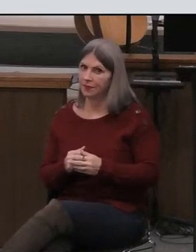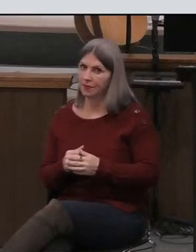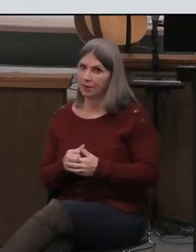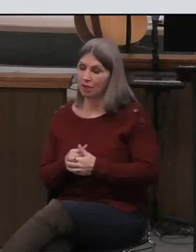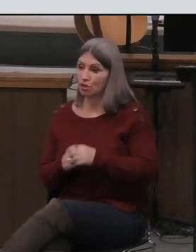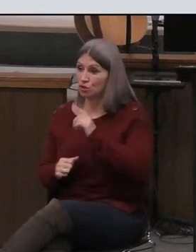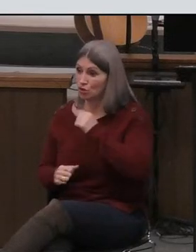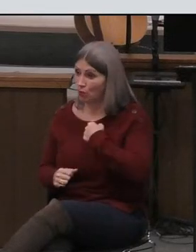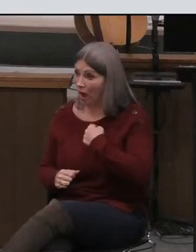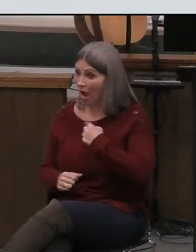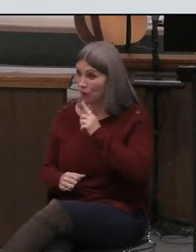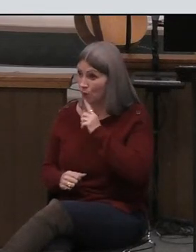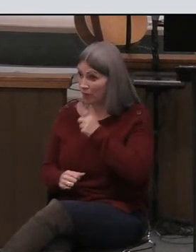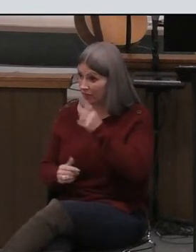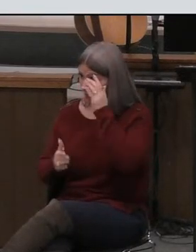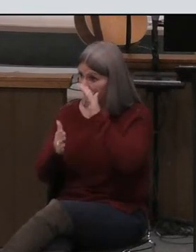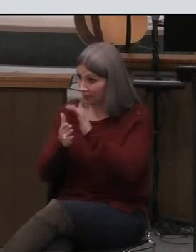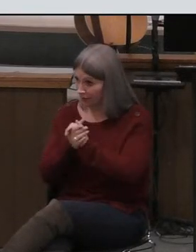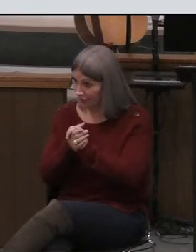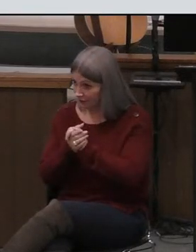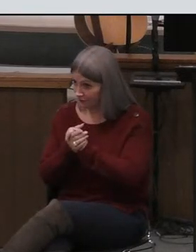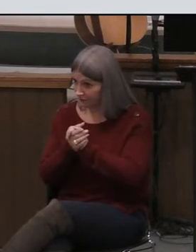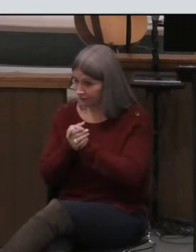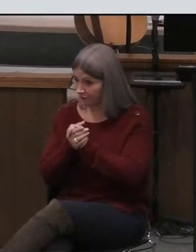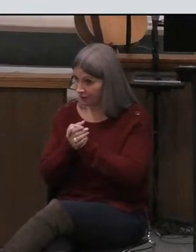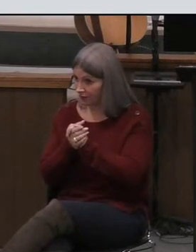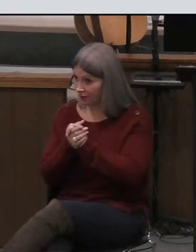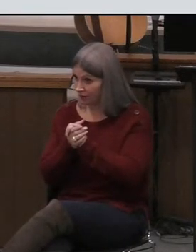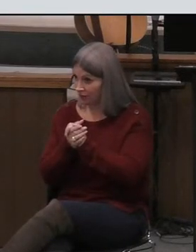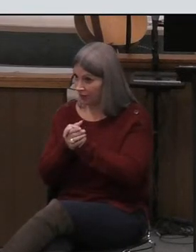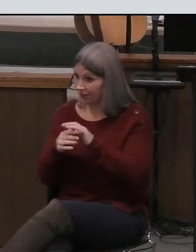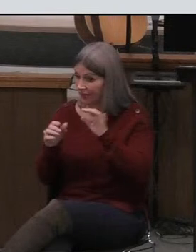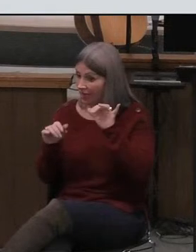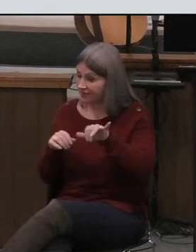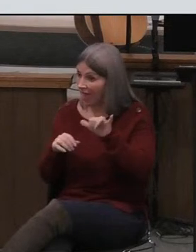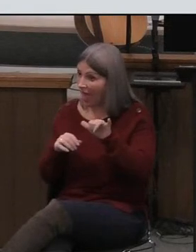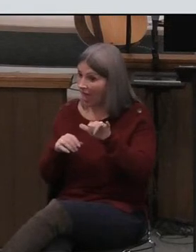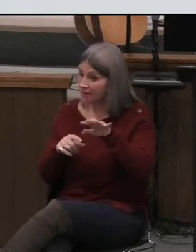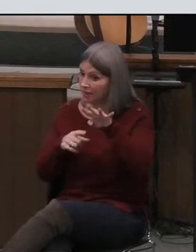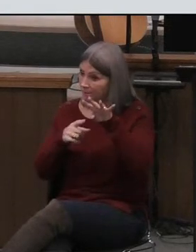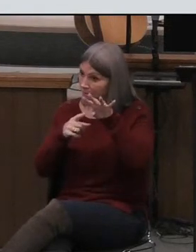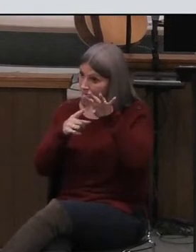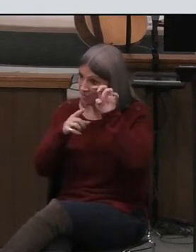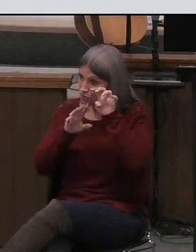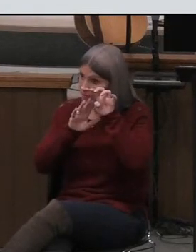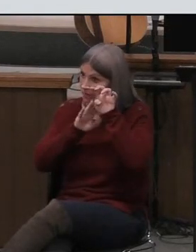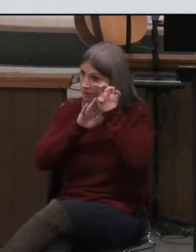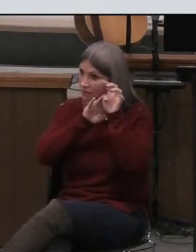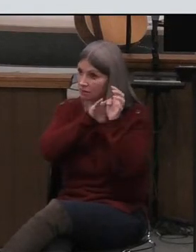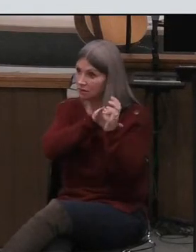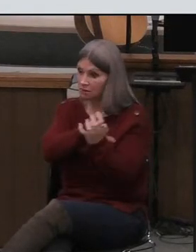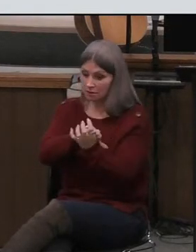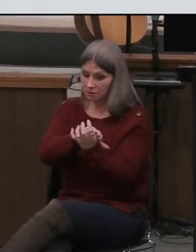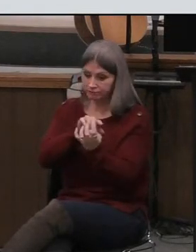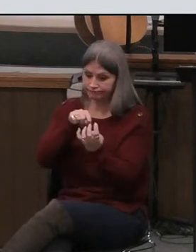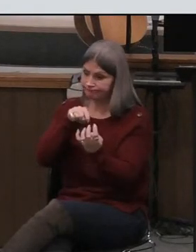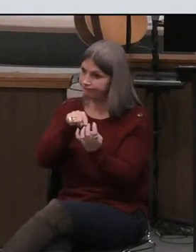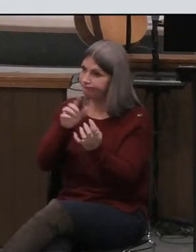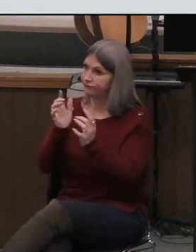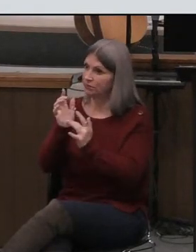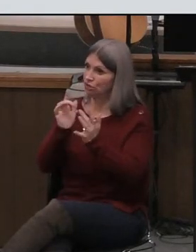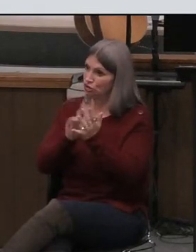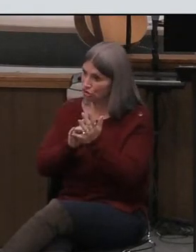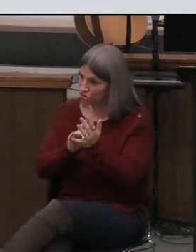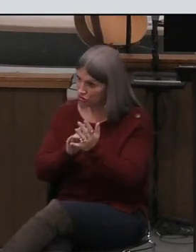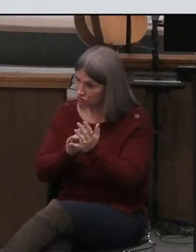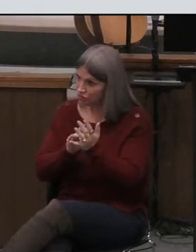Do I really believe that the ministry we have, the gospel we preach, the Jesus we